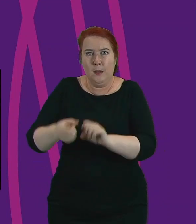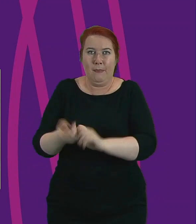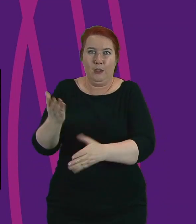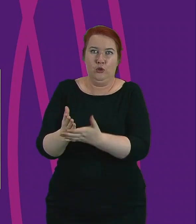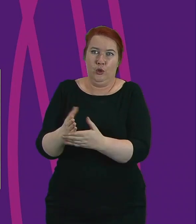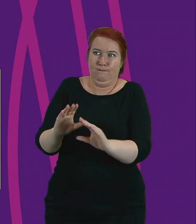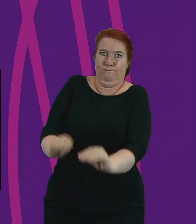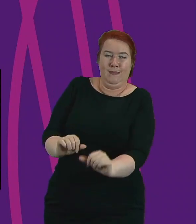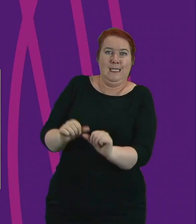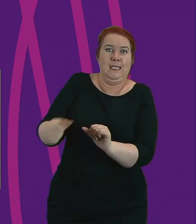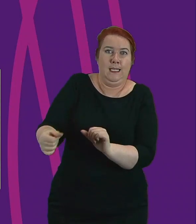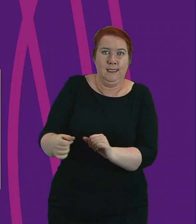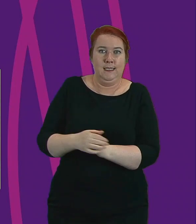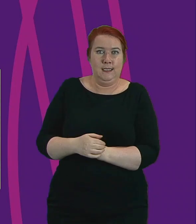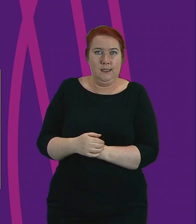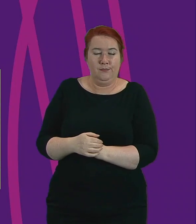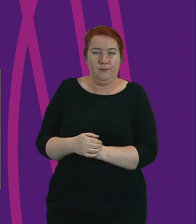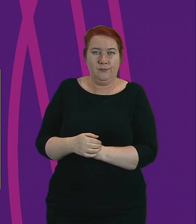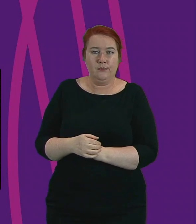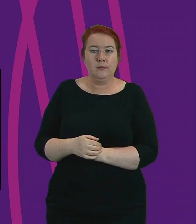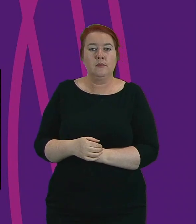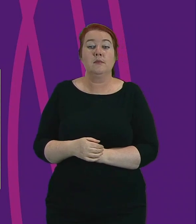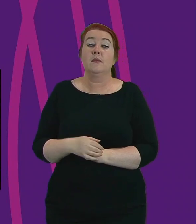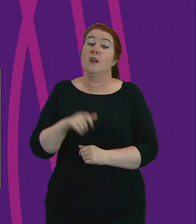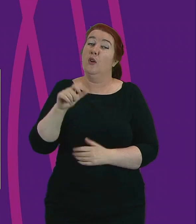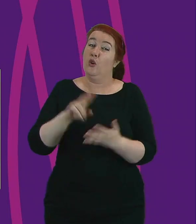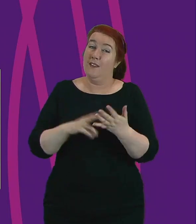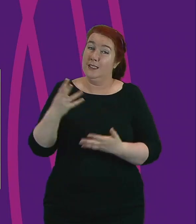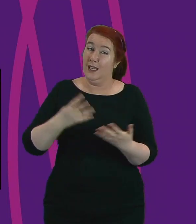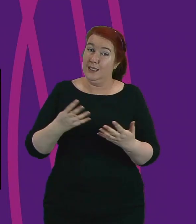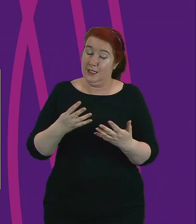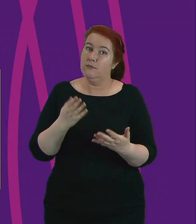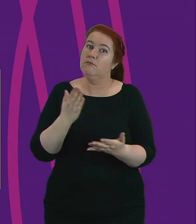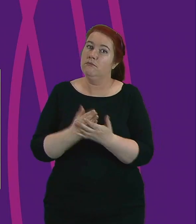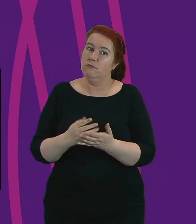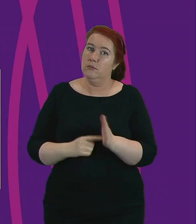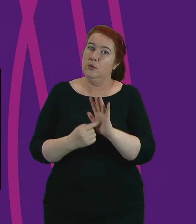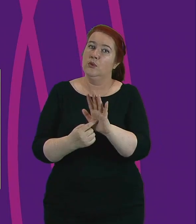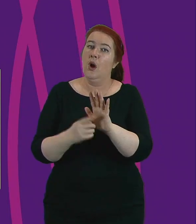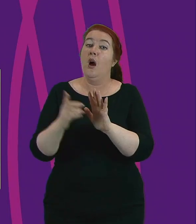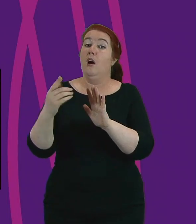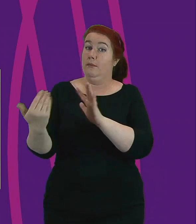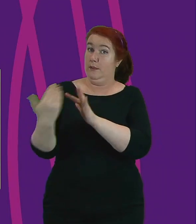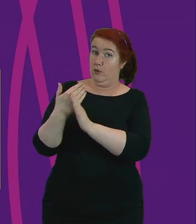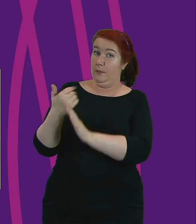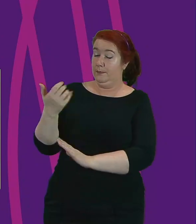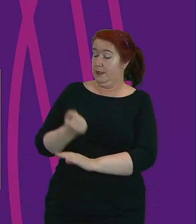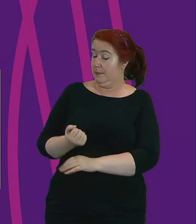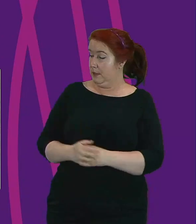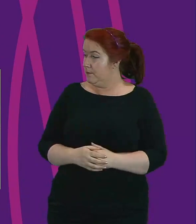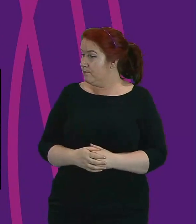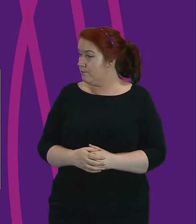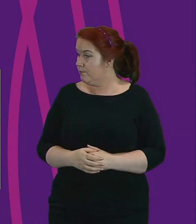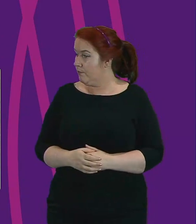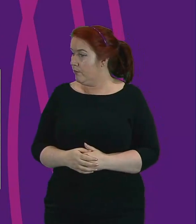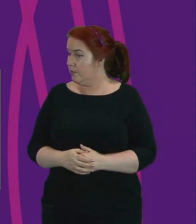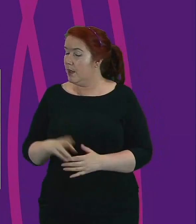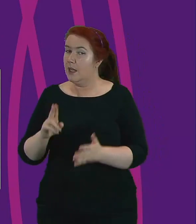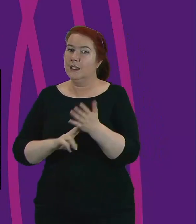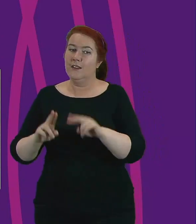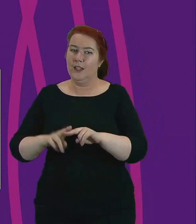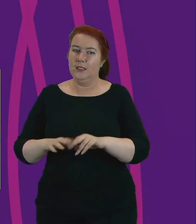on. COVID-19 has highlighted some serious flaws. I'll take an intervention. Neil Findlay. I have no